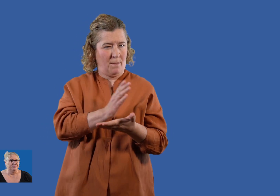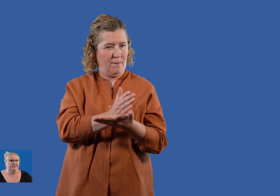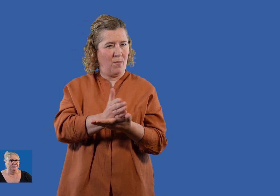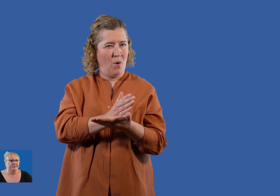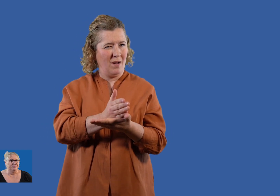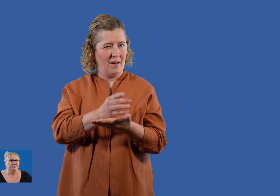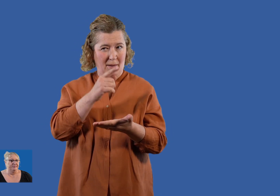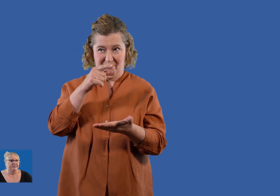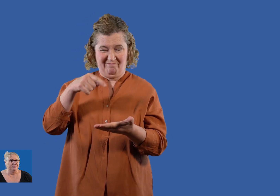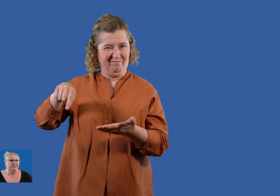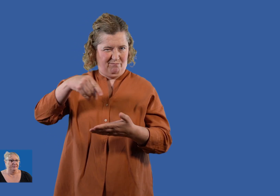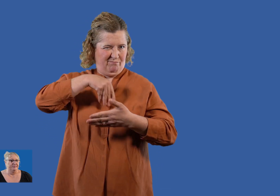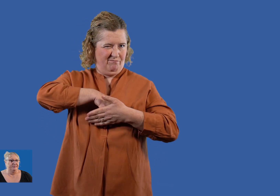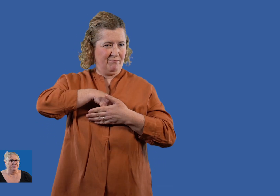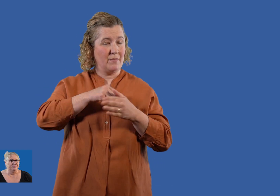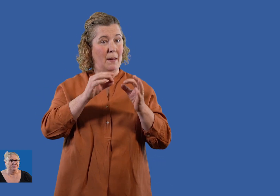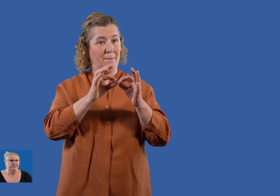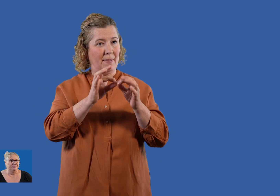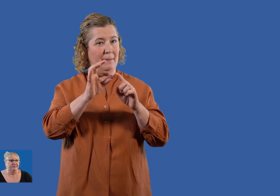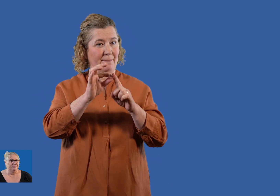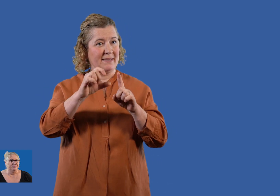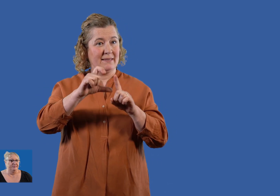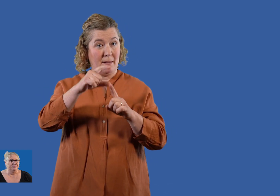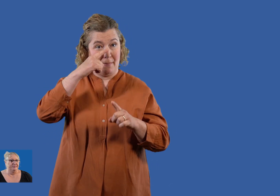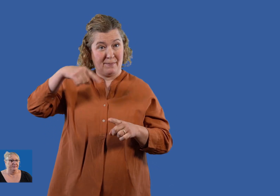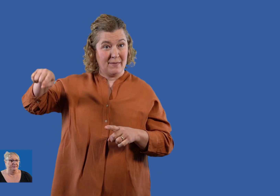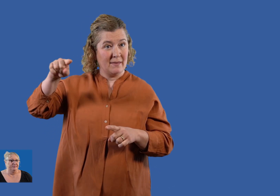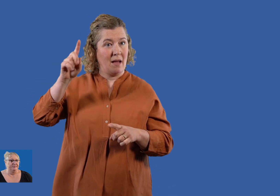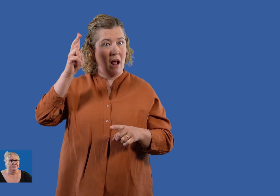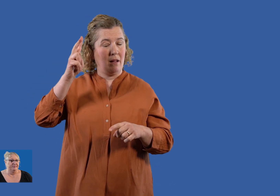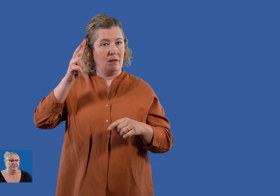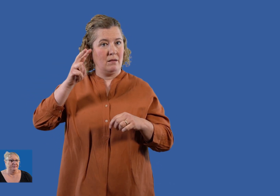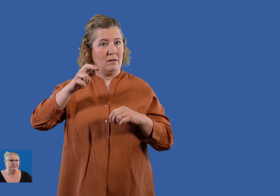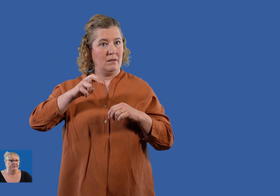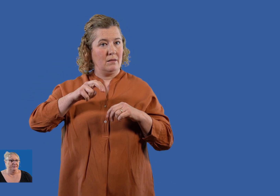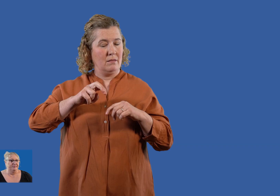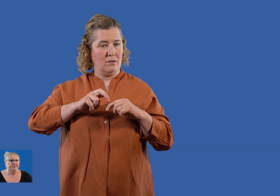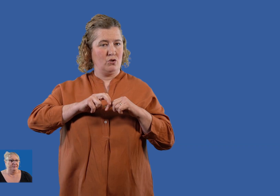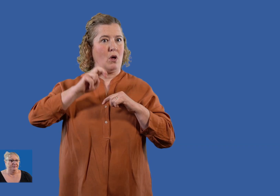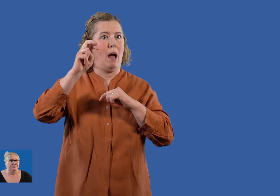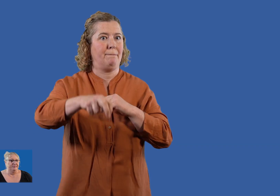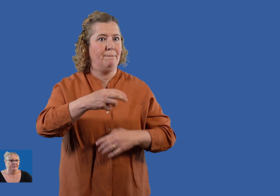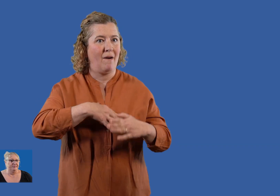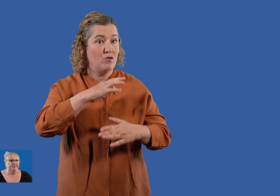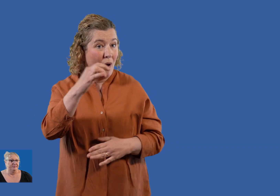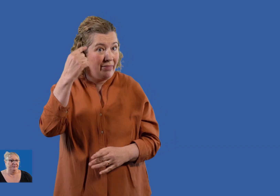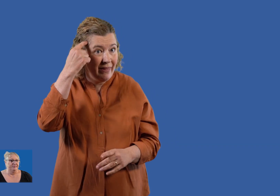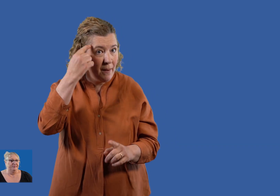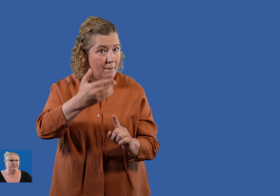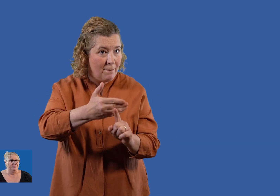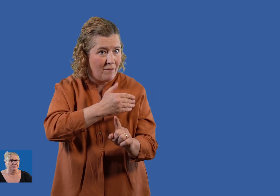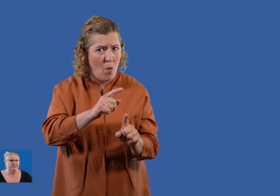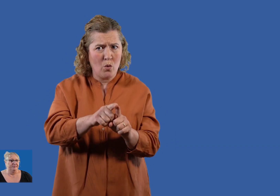borderline or BPD. And that's where people often demonstrate impulsiveness and risky